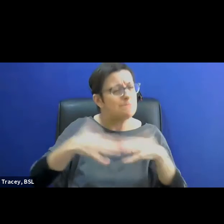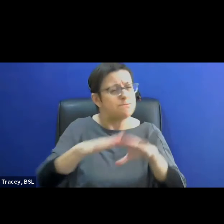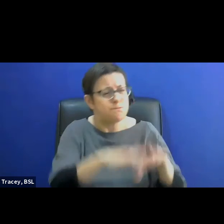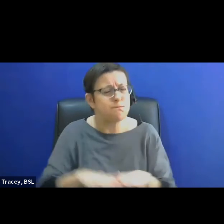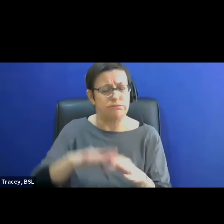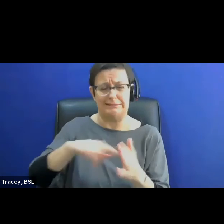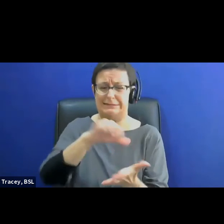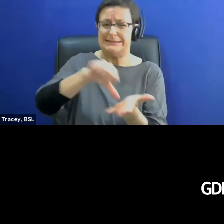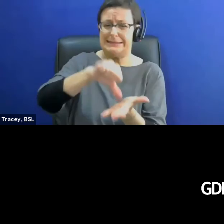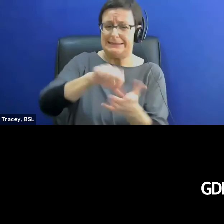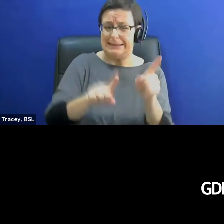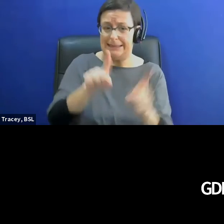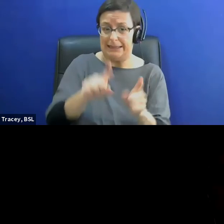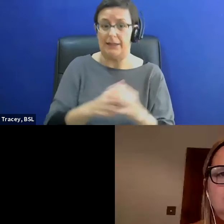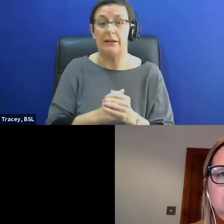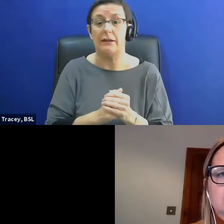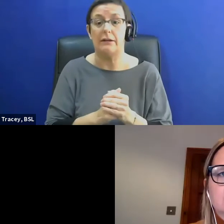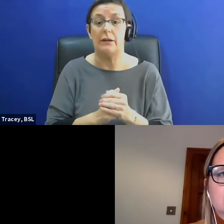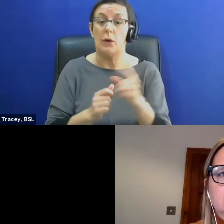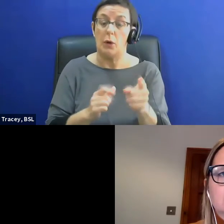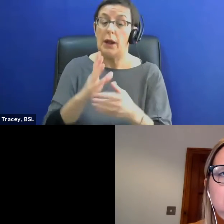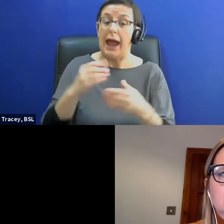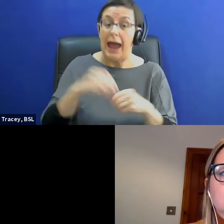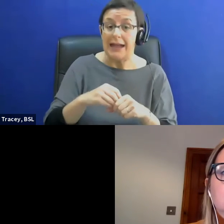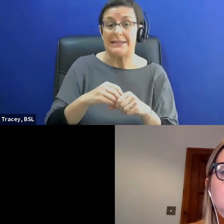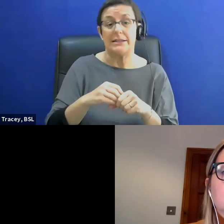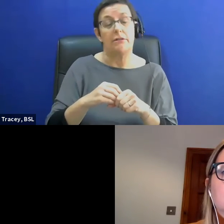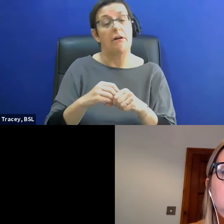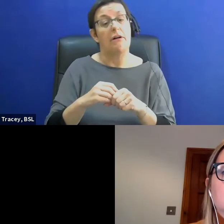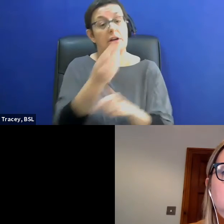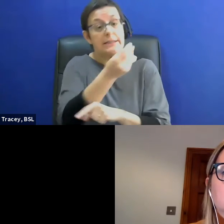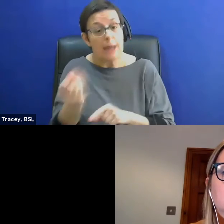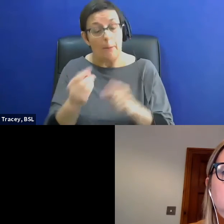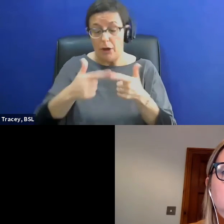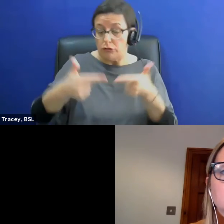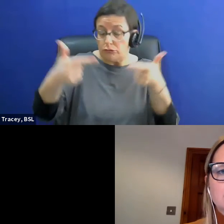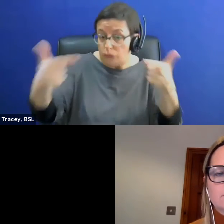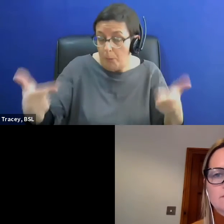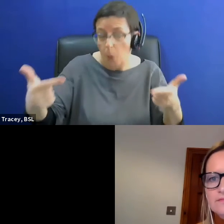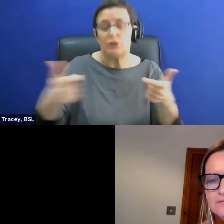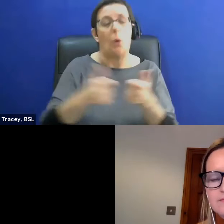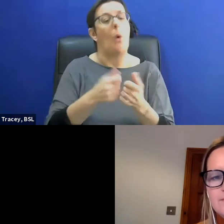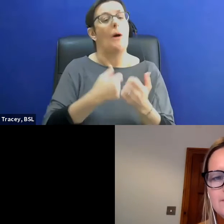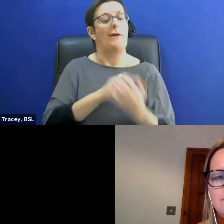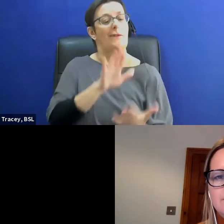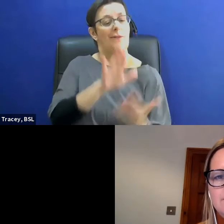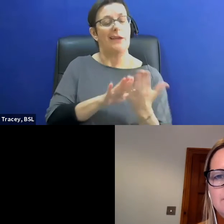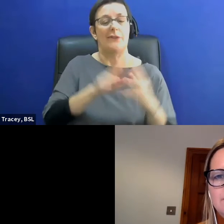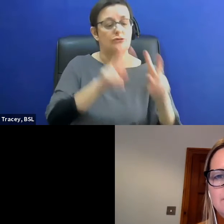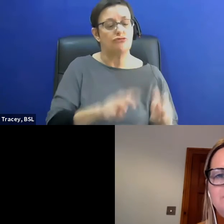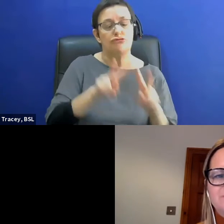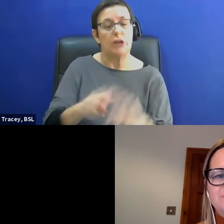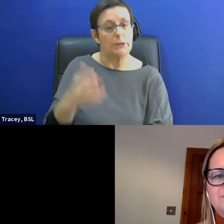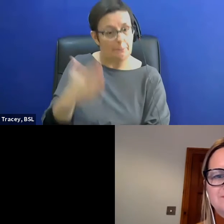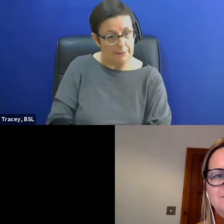activities we conducted, which included a mixture of remote and in-person research activities. Next